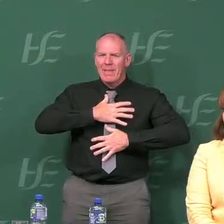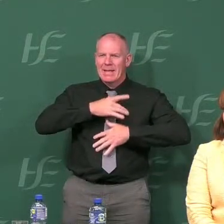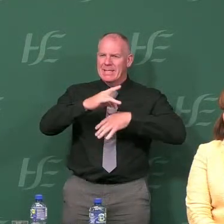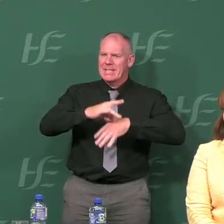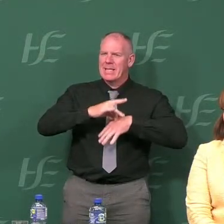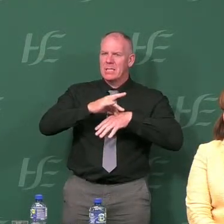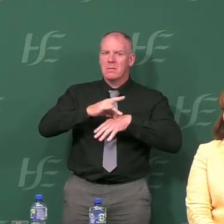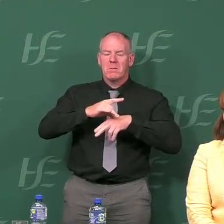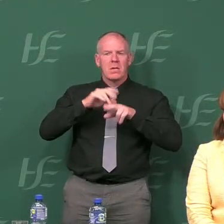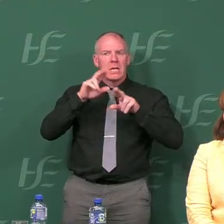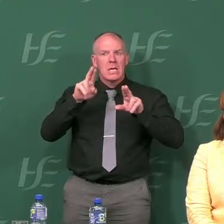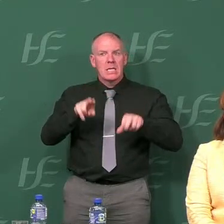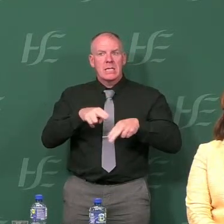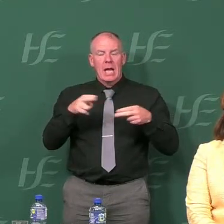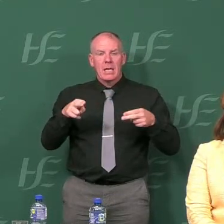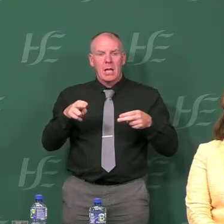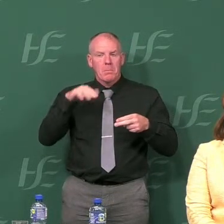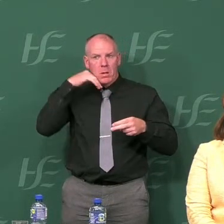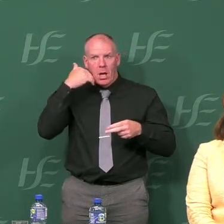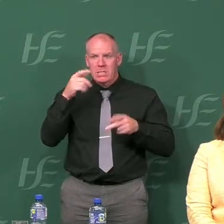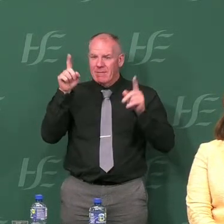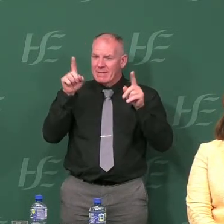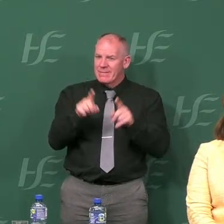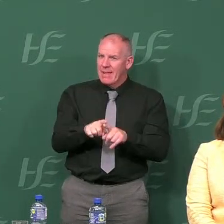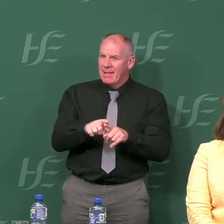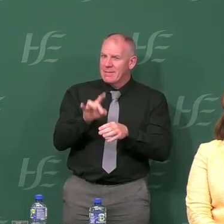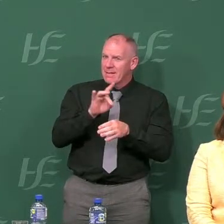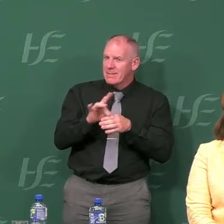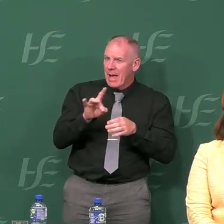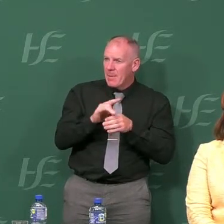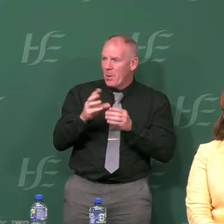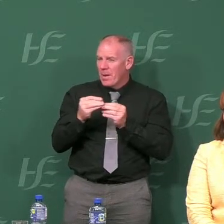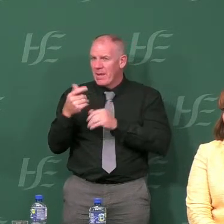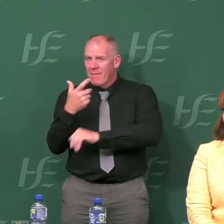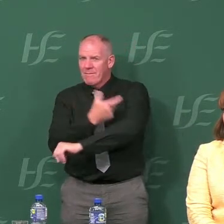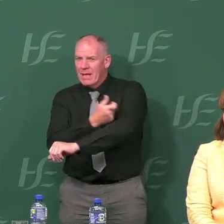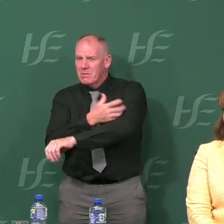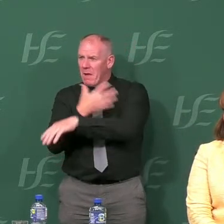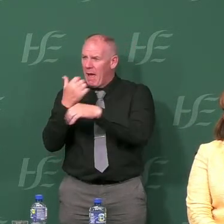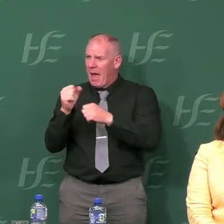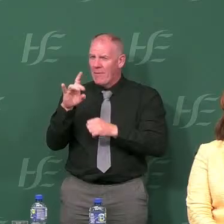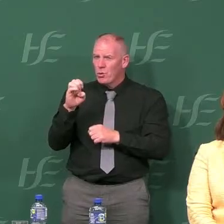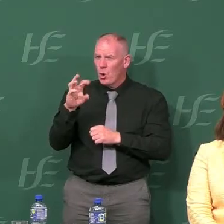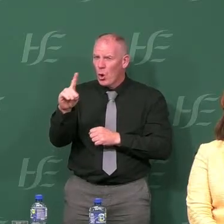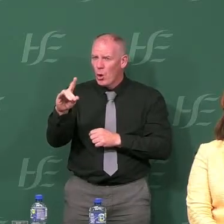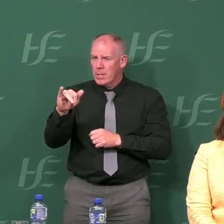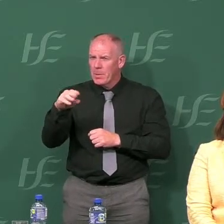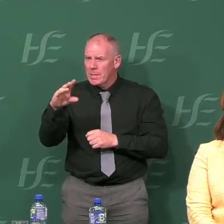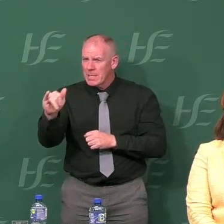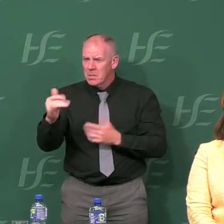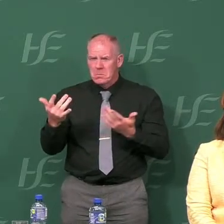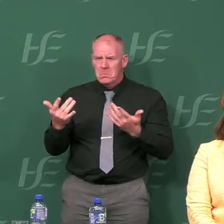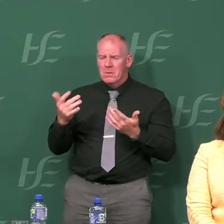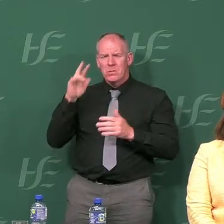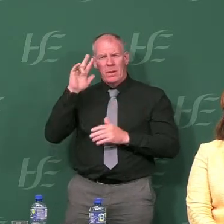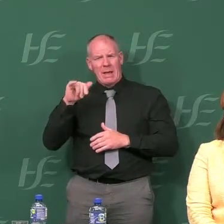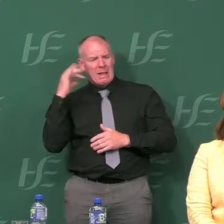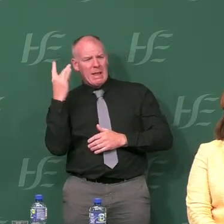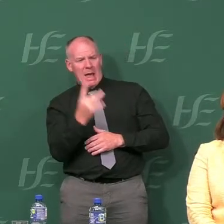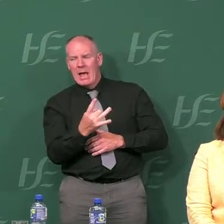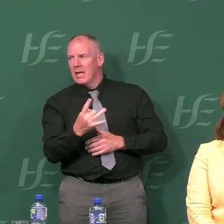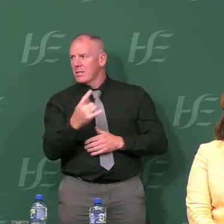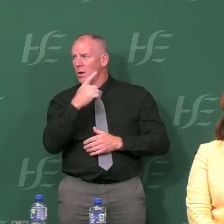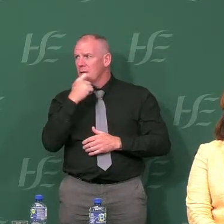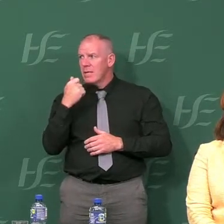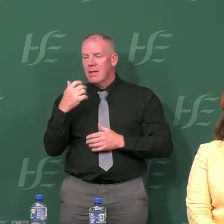might not be possible with the Delta variant and the vaccines we have to achieve herd immunity. So can I just ask, as you say,